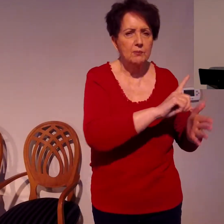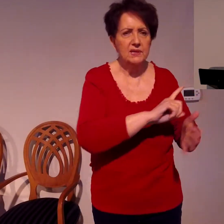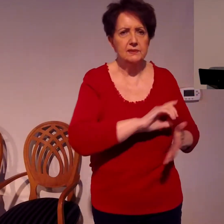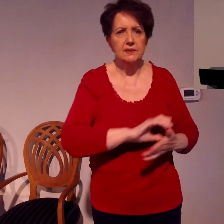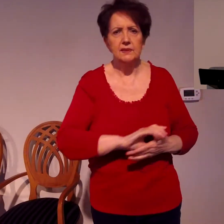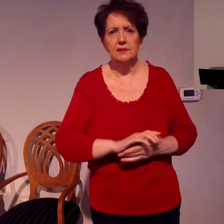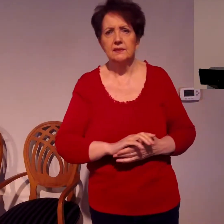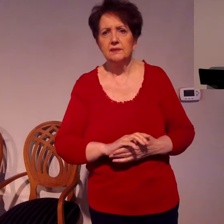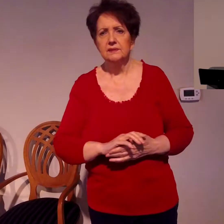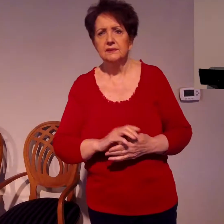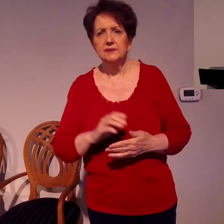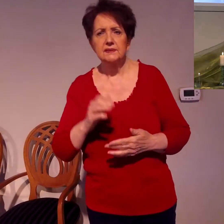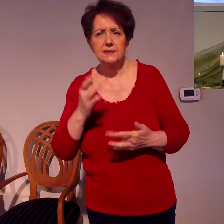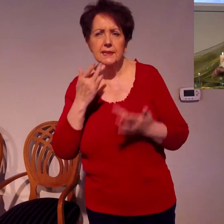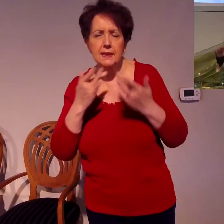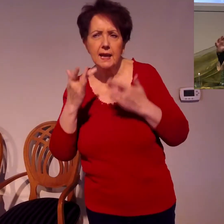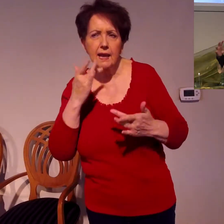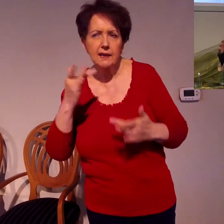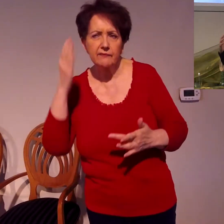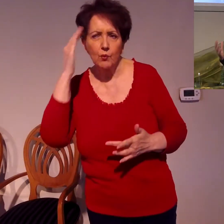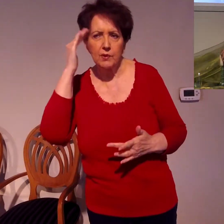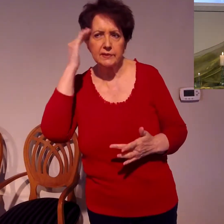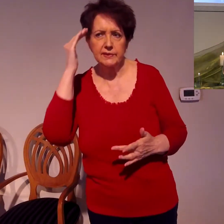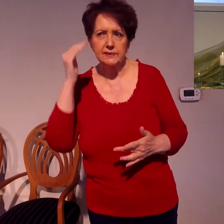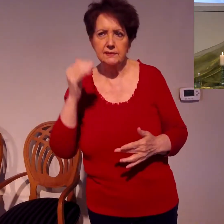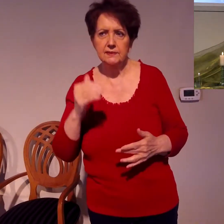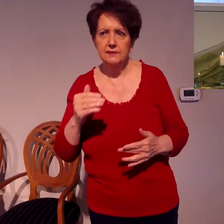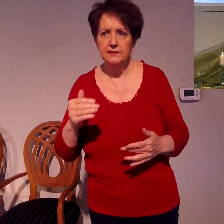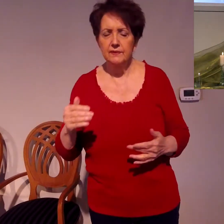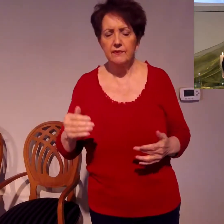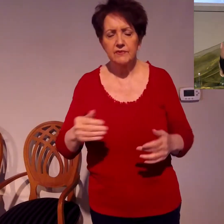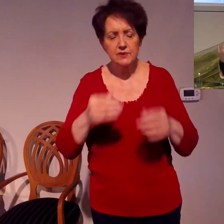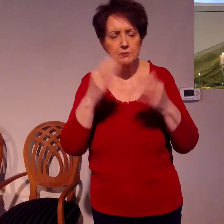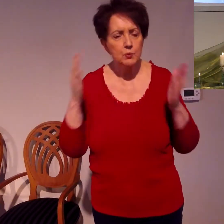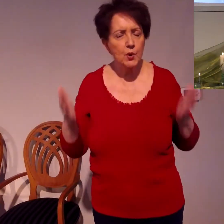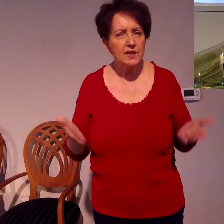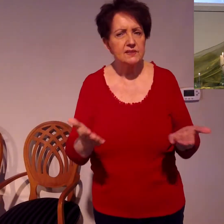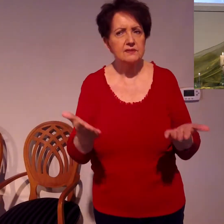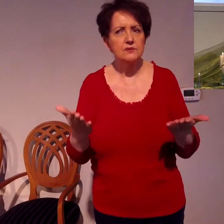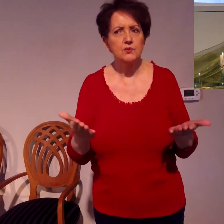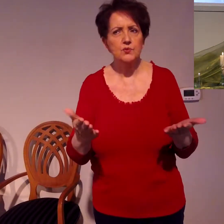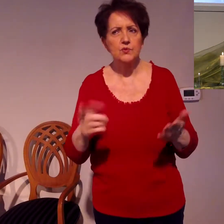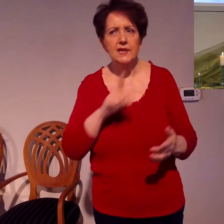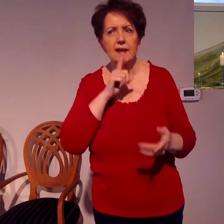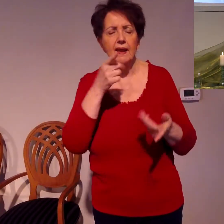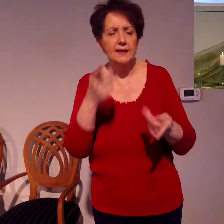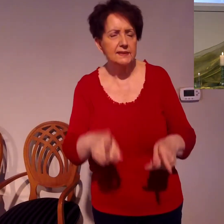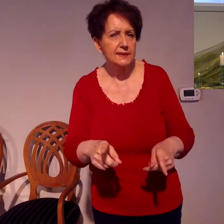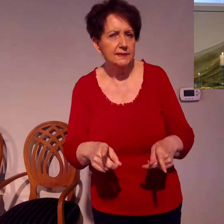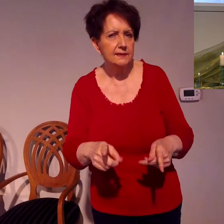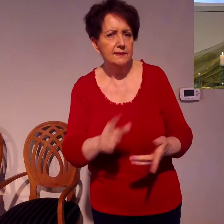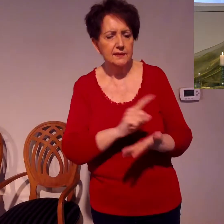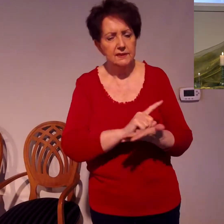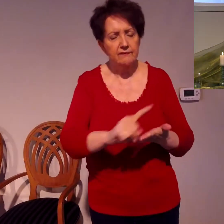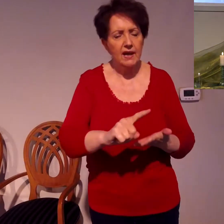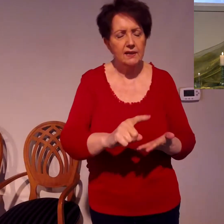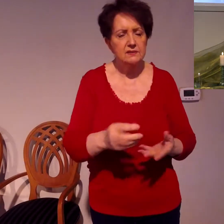this lack of awareness of this ever-present reality, this divine substance. I like to call it